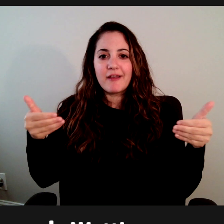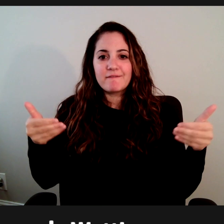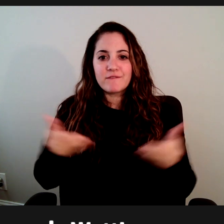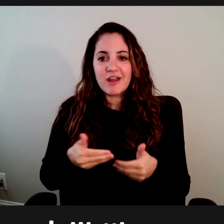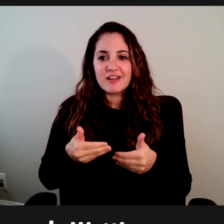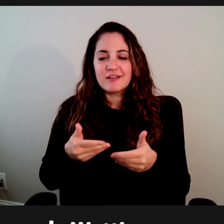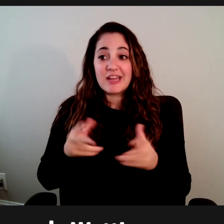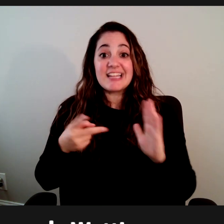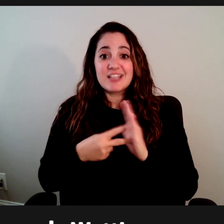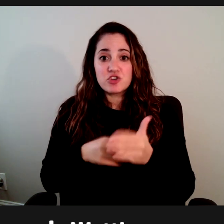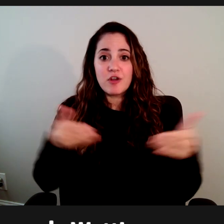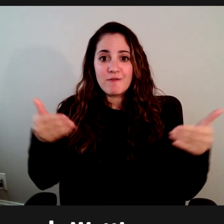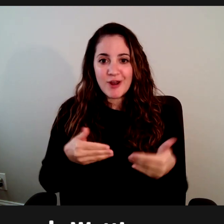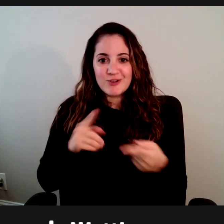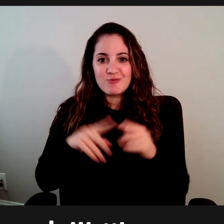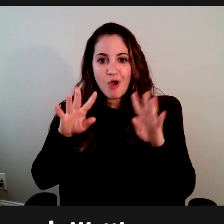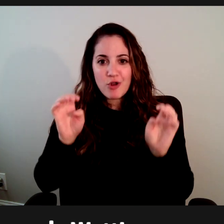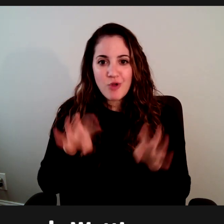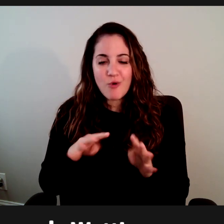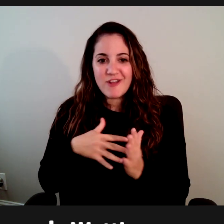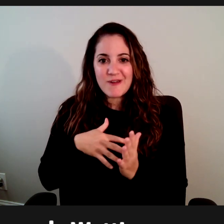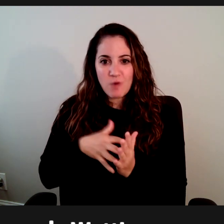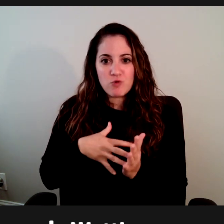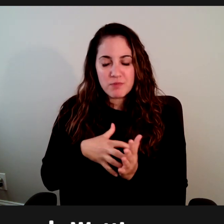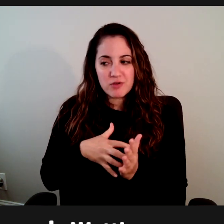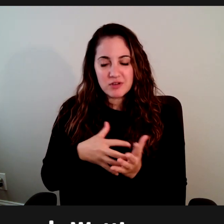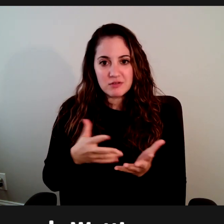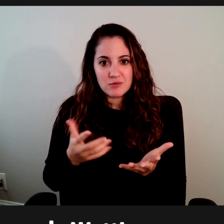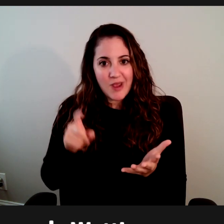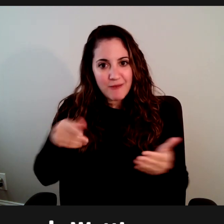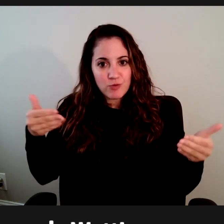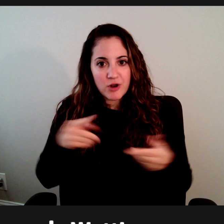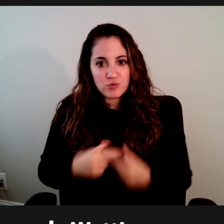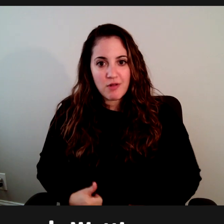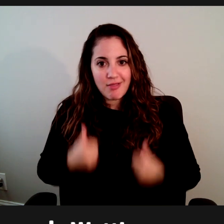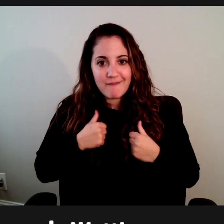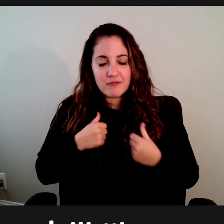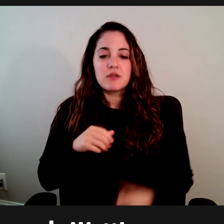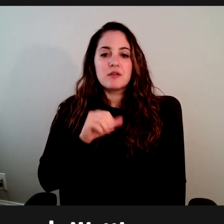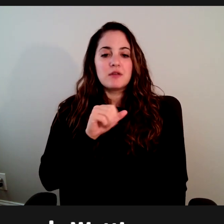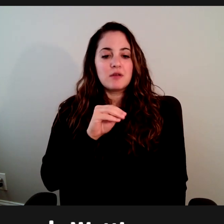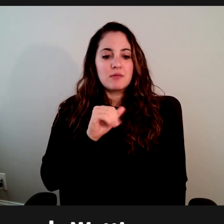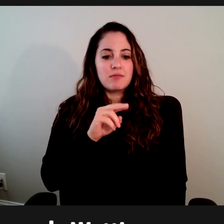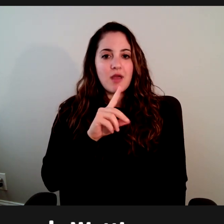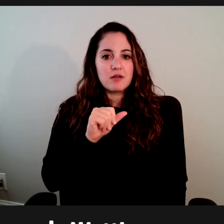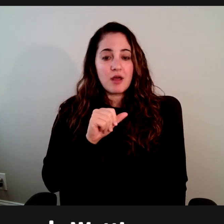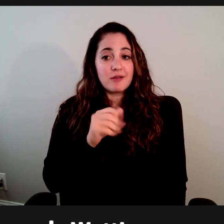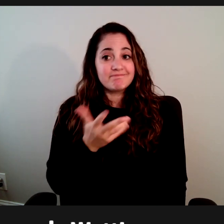invite, almost an intentional inviting of the unknown and the vulnerability. Mm-hmm. Yeah, for me, it